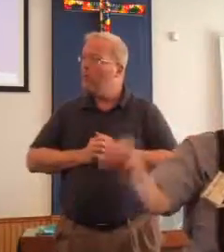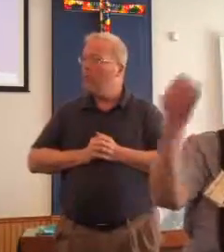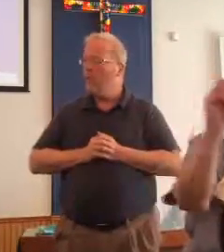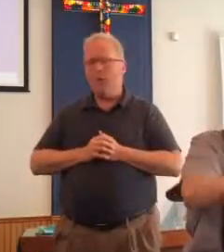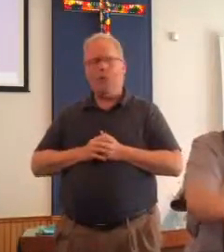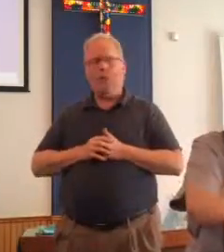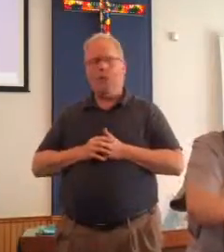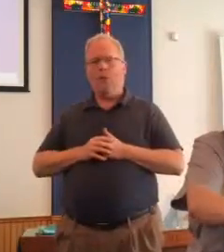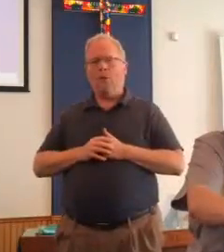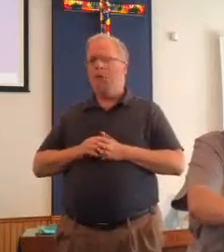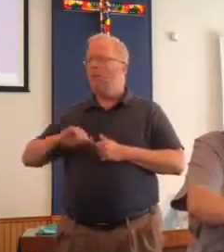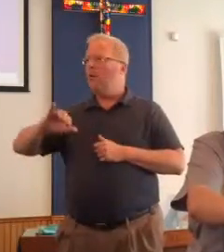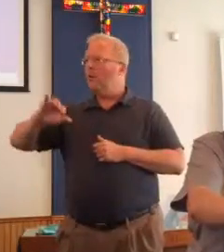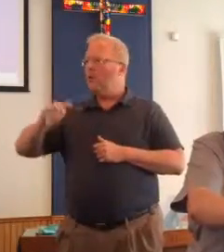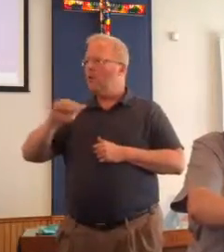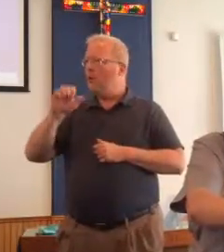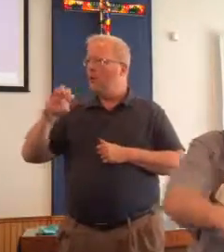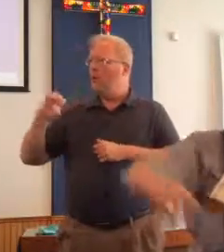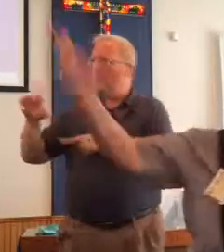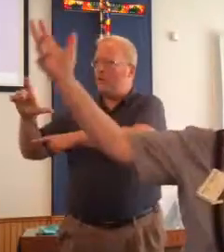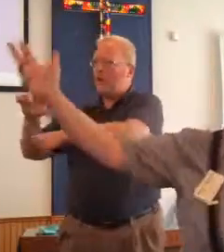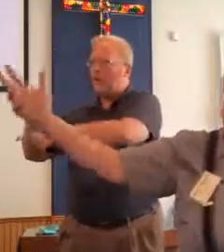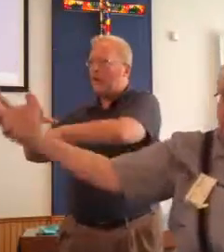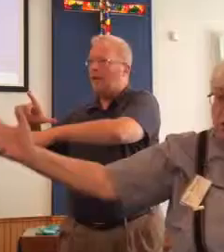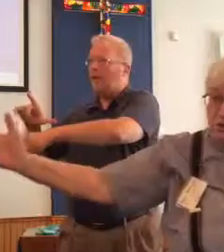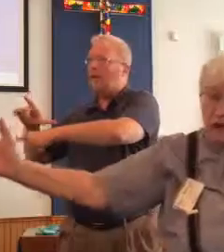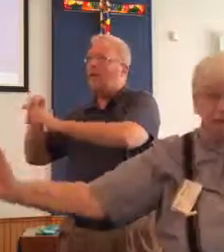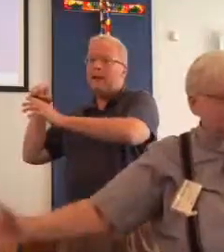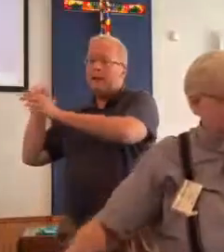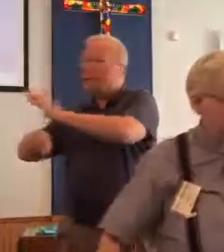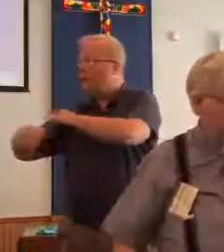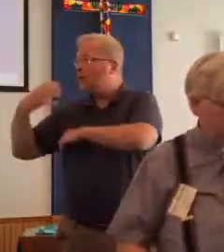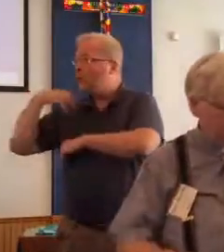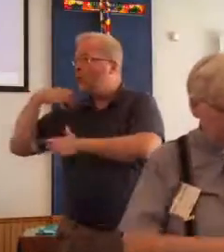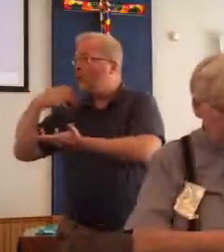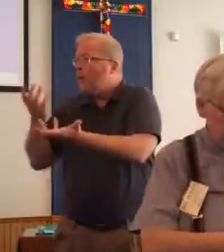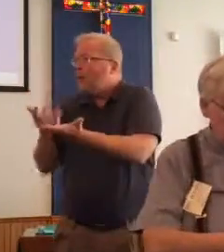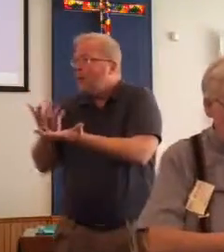And Jael killed Sisera, the general, so she must be a hero too, right?